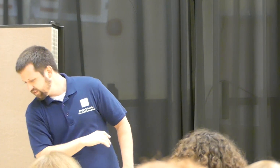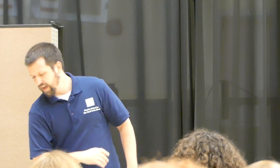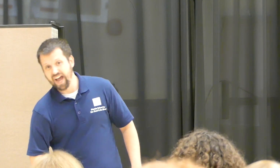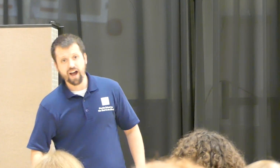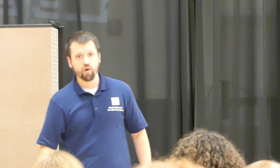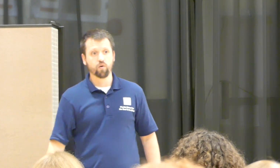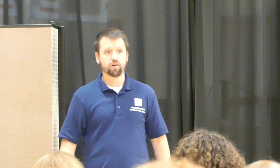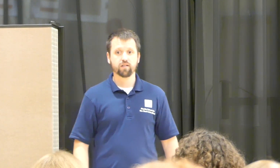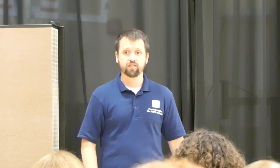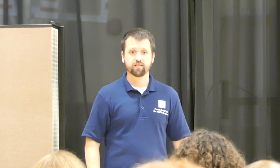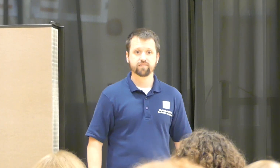How?